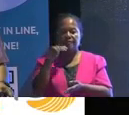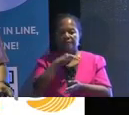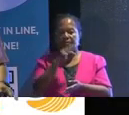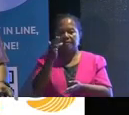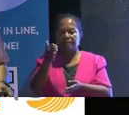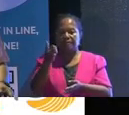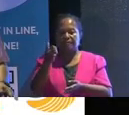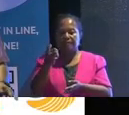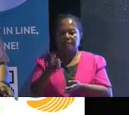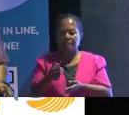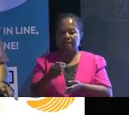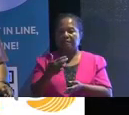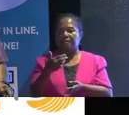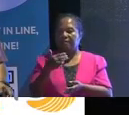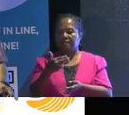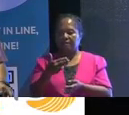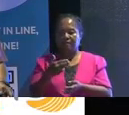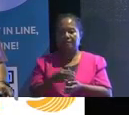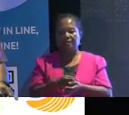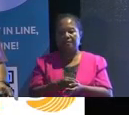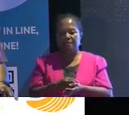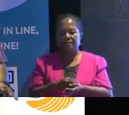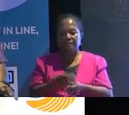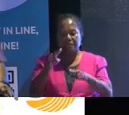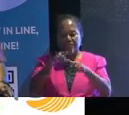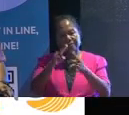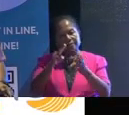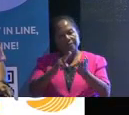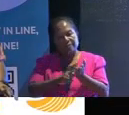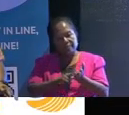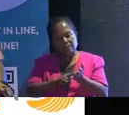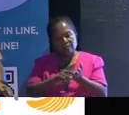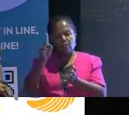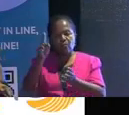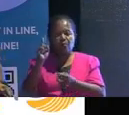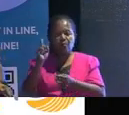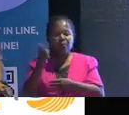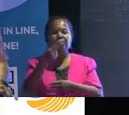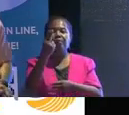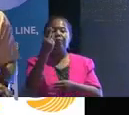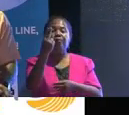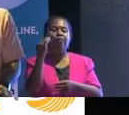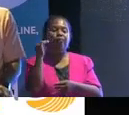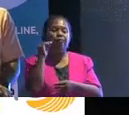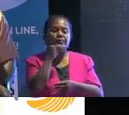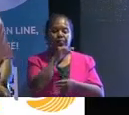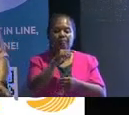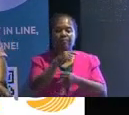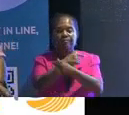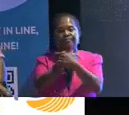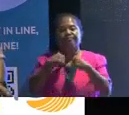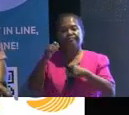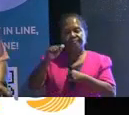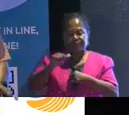1,269 kina. Since our fortnight salary is 1,200, we will use